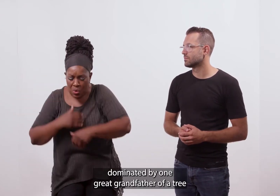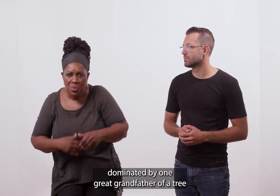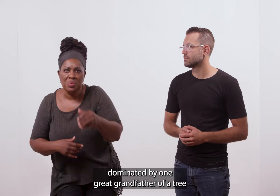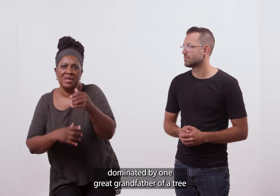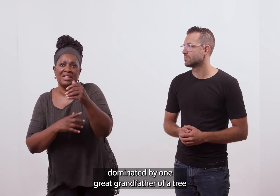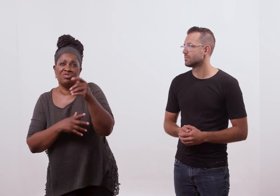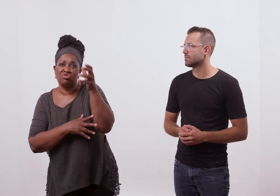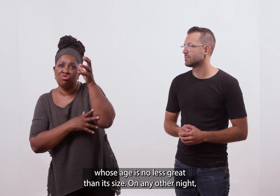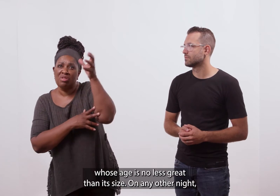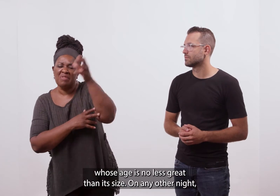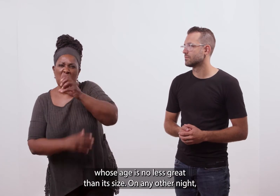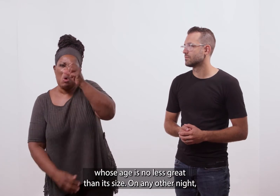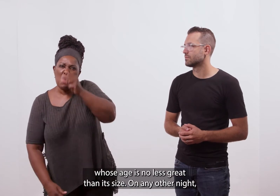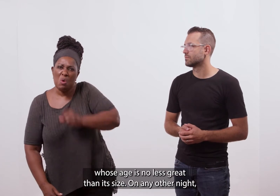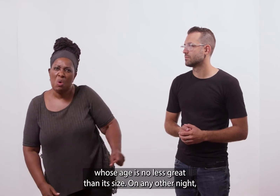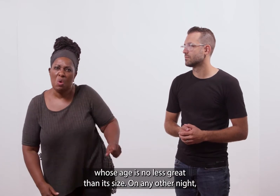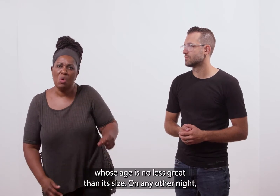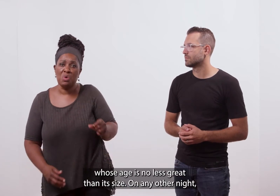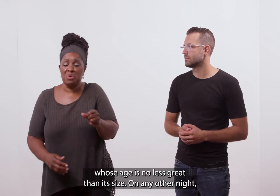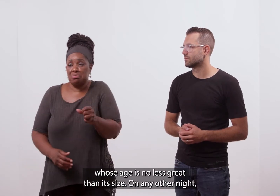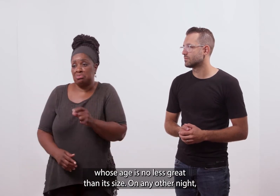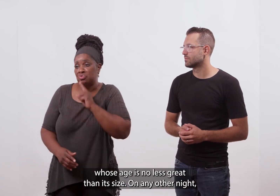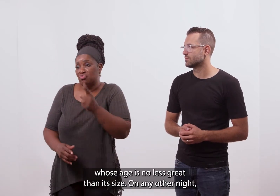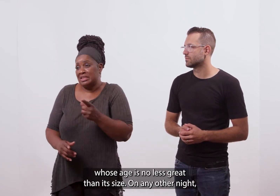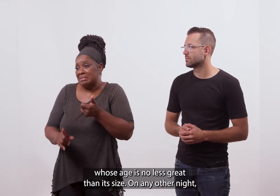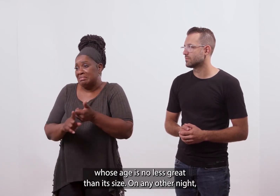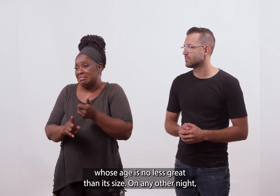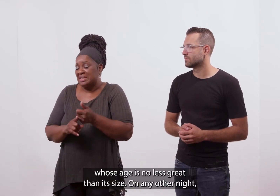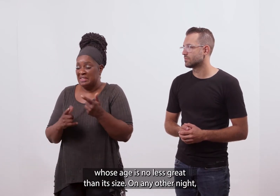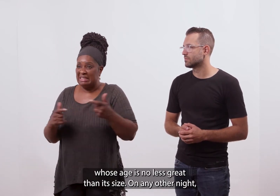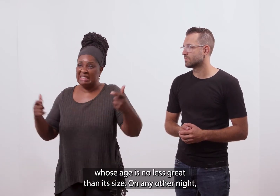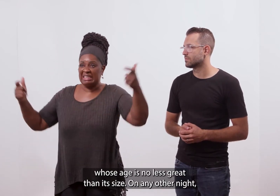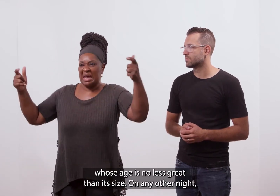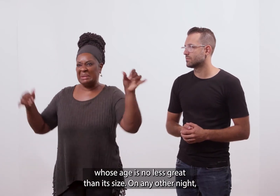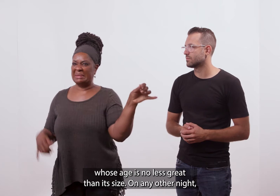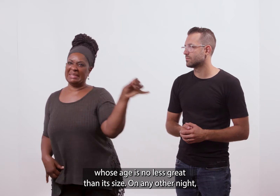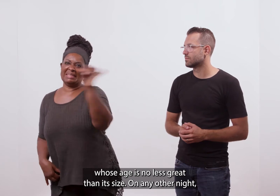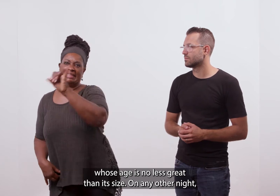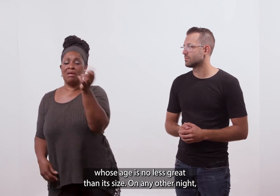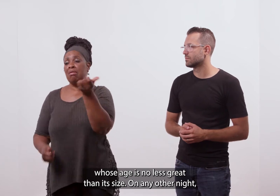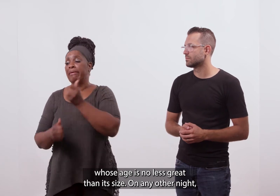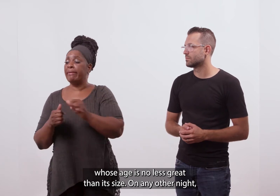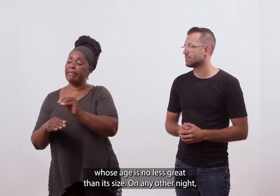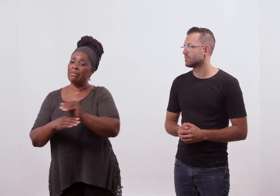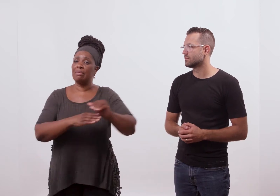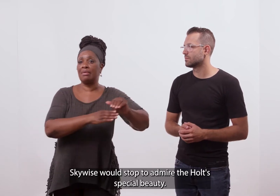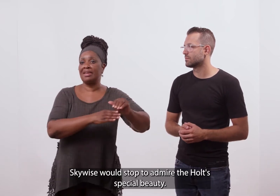of a tree, whose age is no less great than its size. On any other